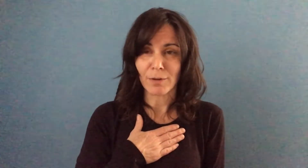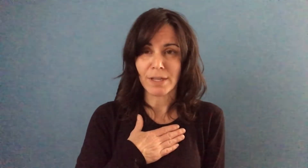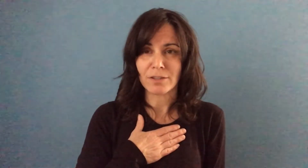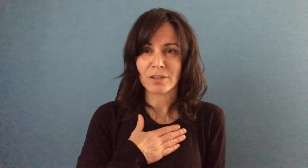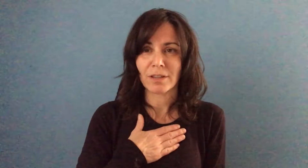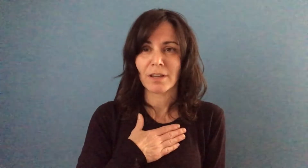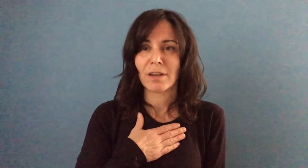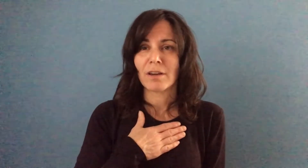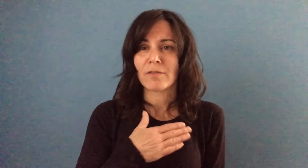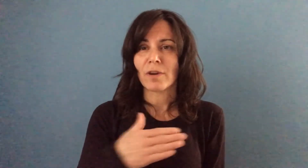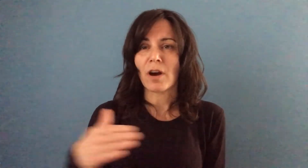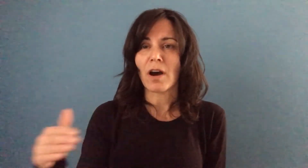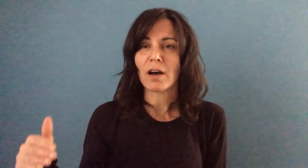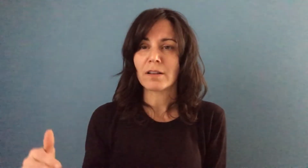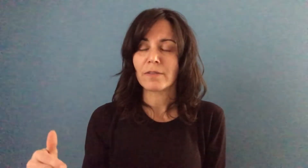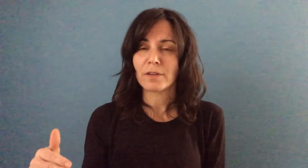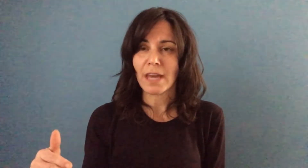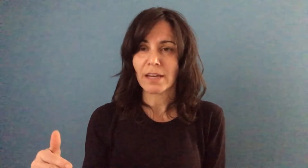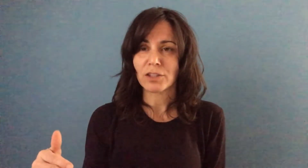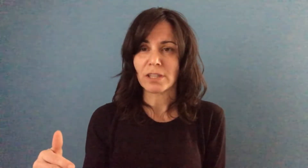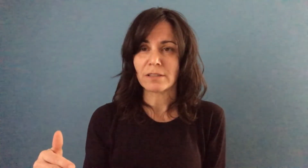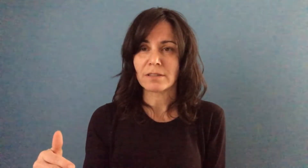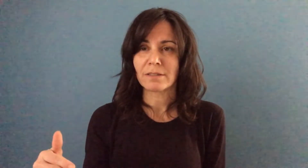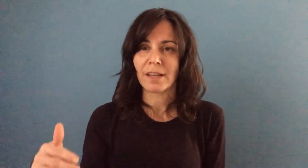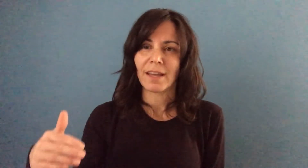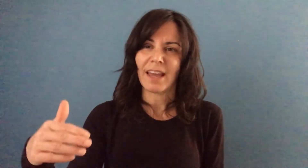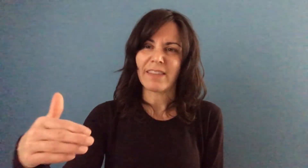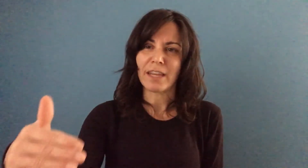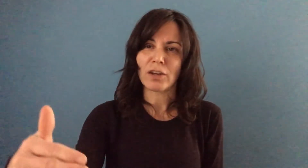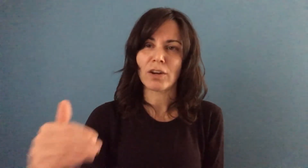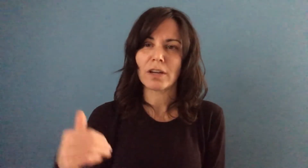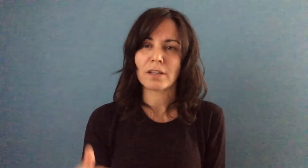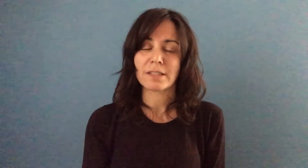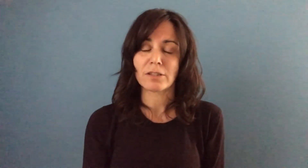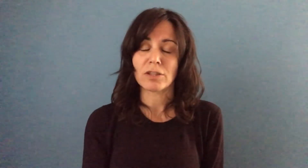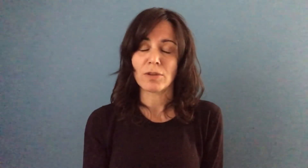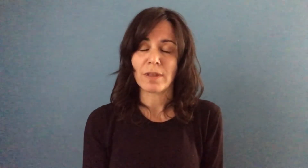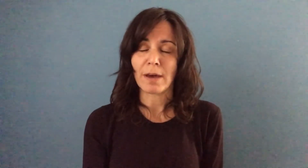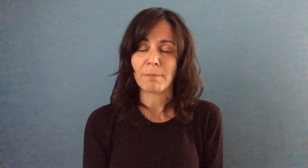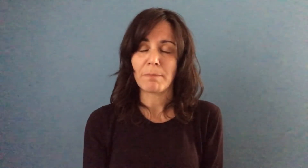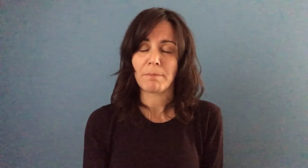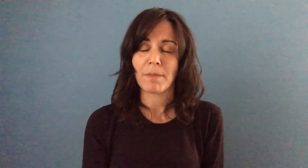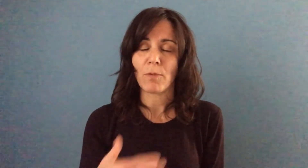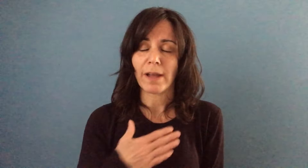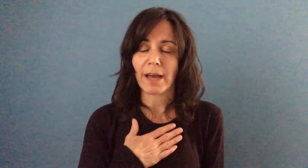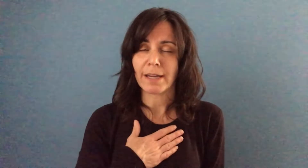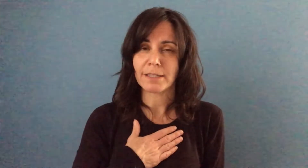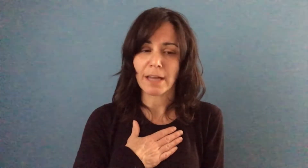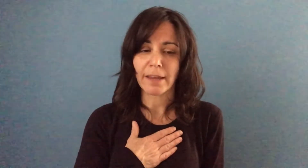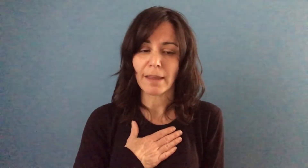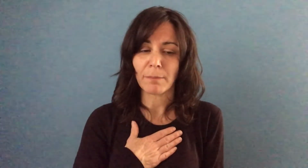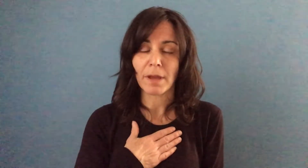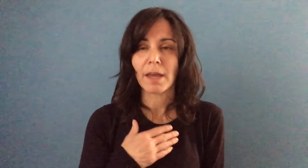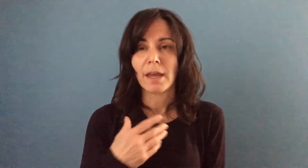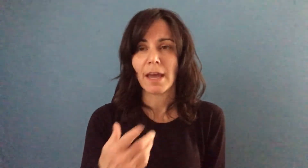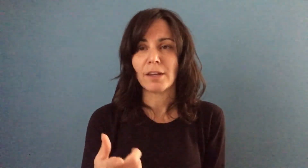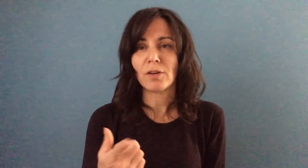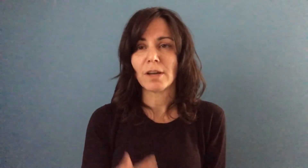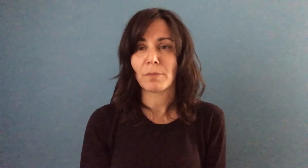Language for all of those actions, and then you're going to do them while I sign them, and you can